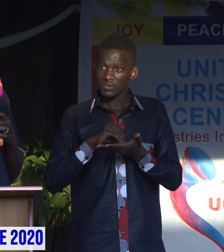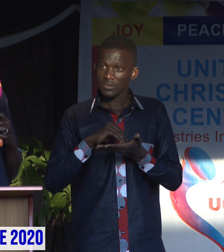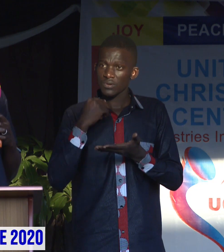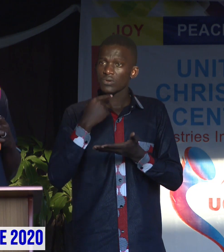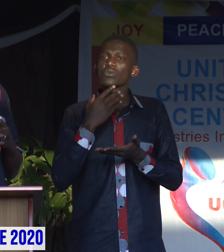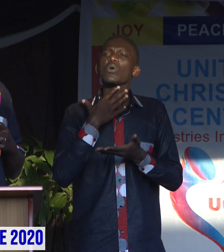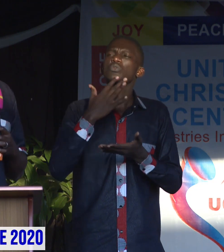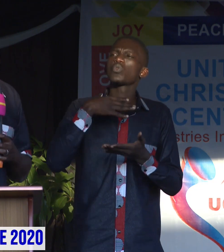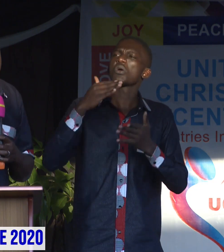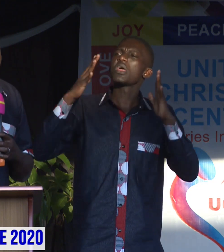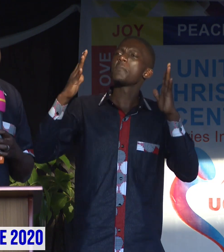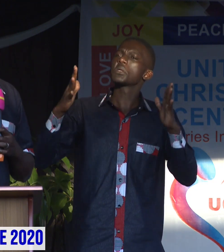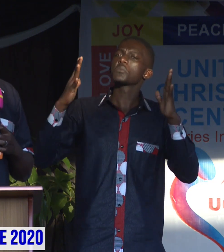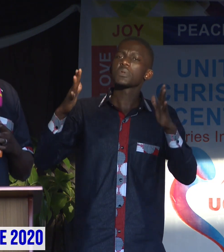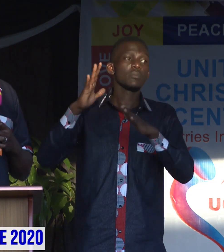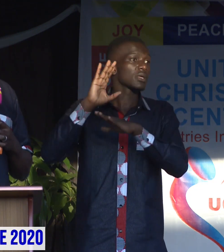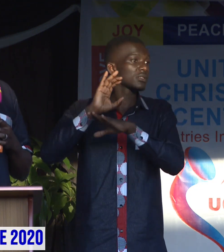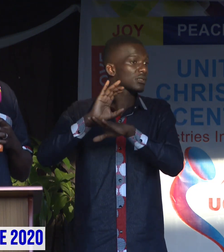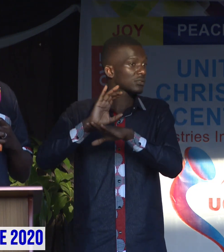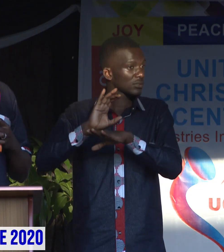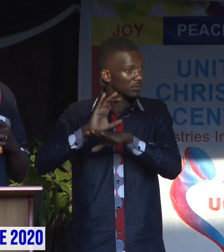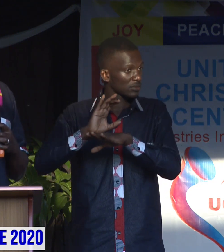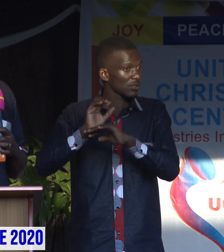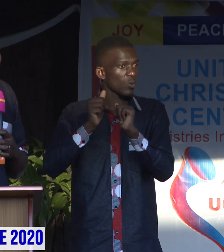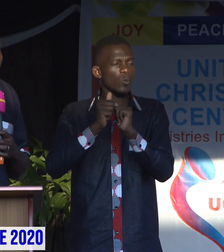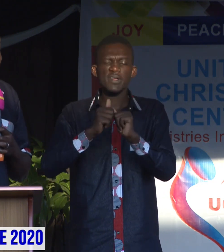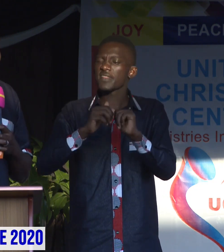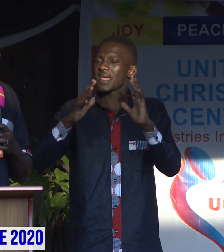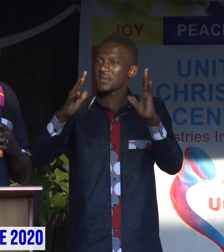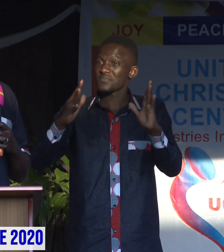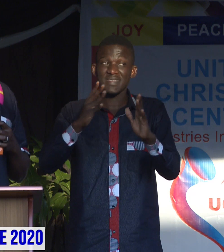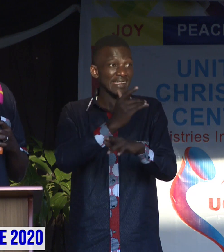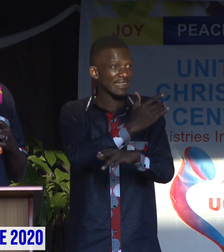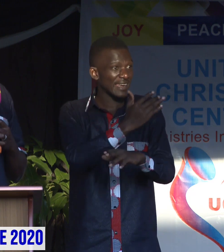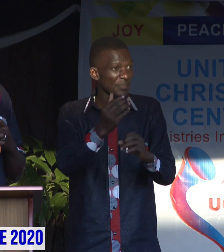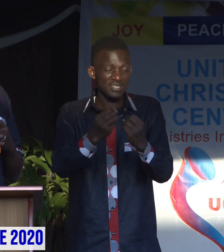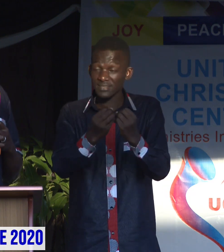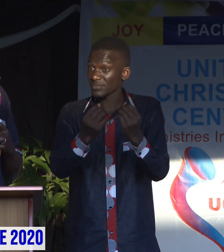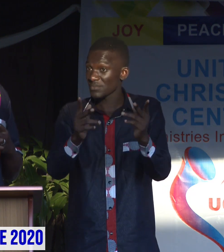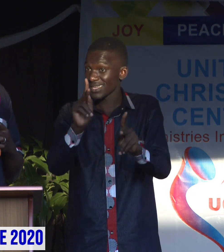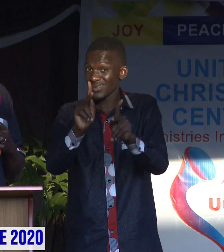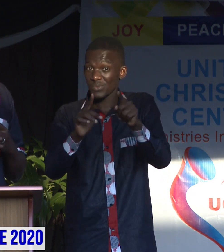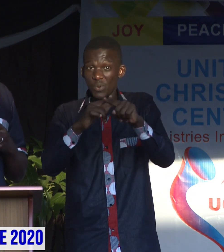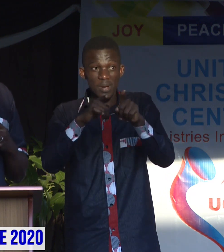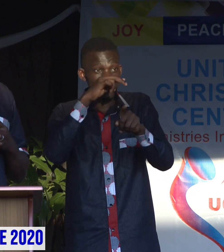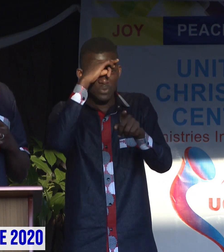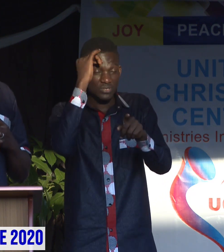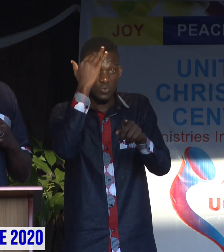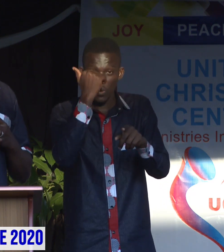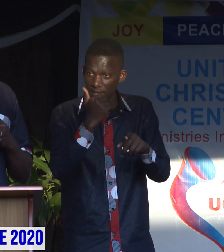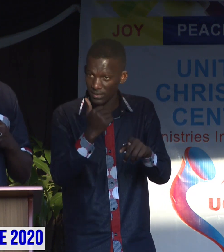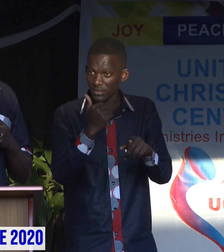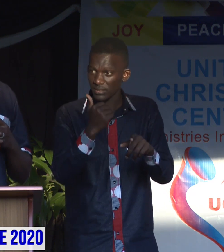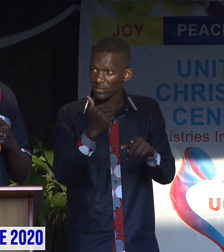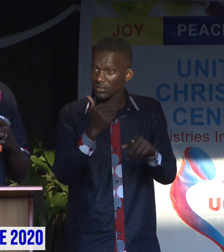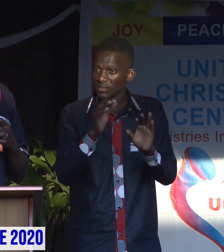to go in big churches? Nga baagala ogenda mu kanisa nene. With big numbers. Ezirina abantu abangi. And the reason is. N'ensonga ngeri